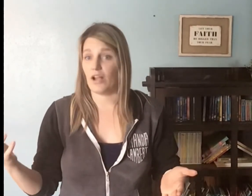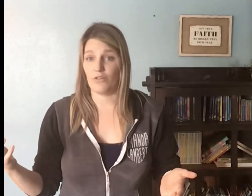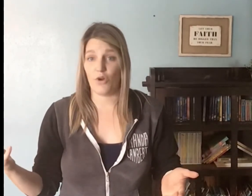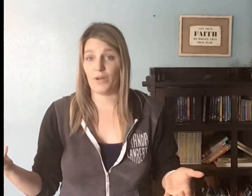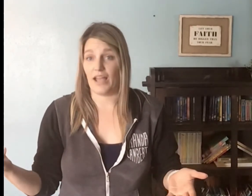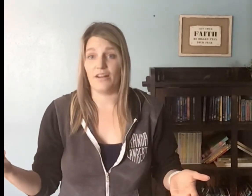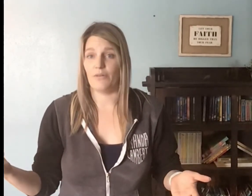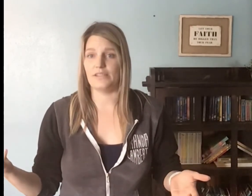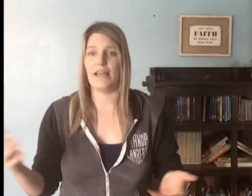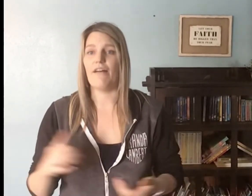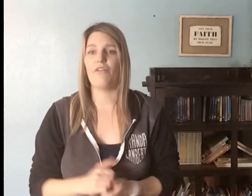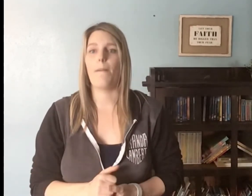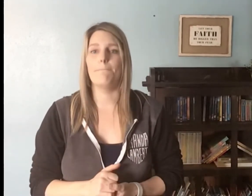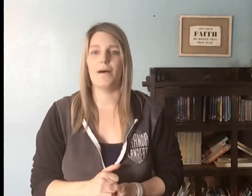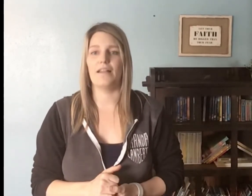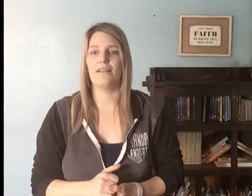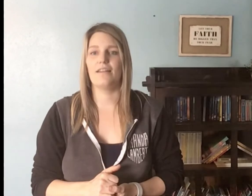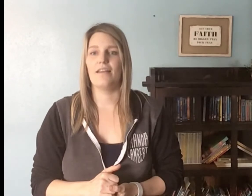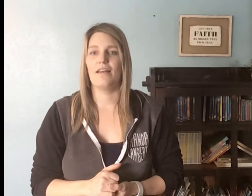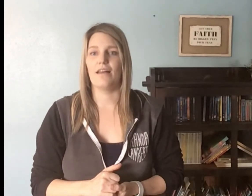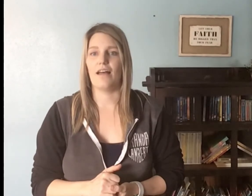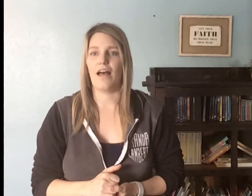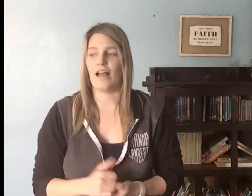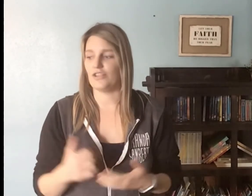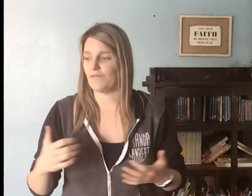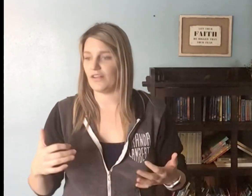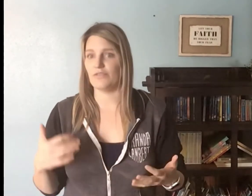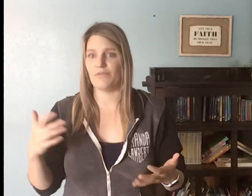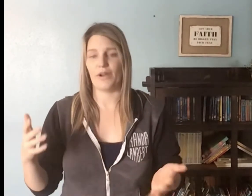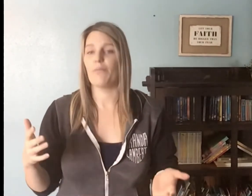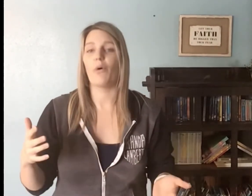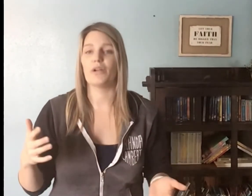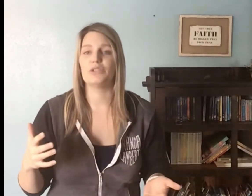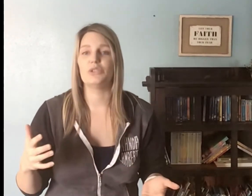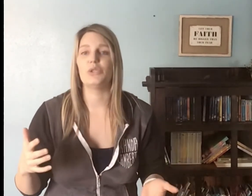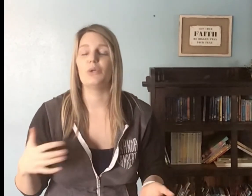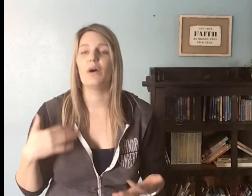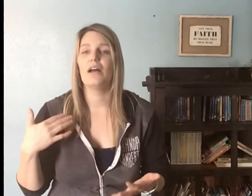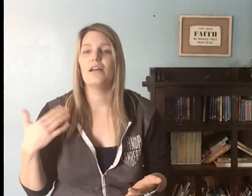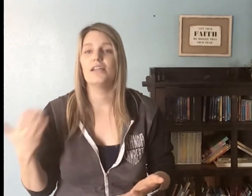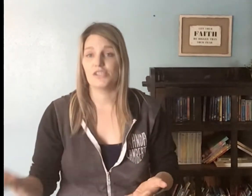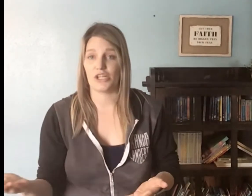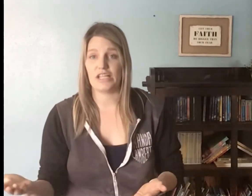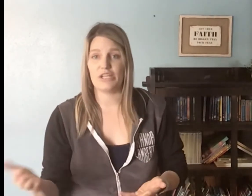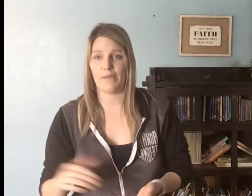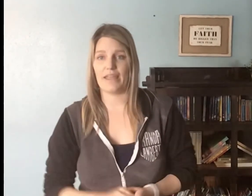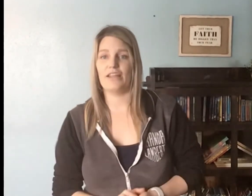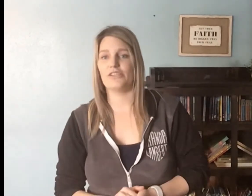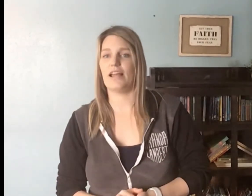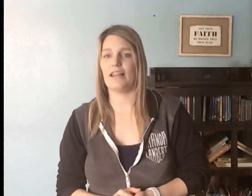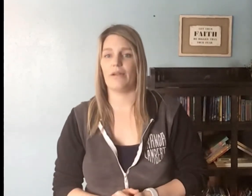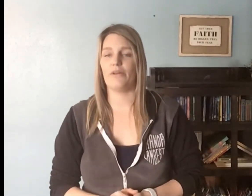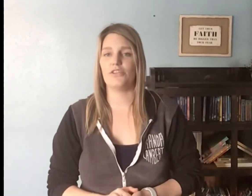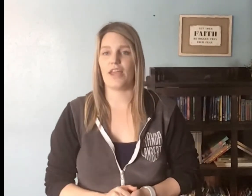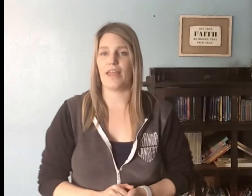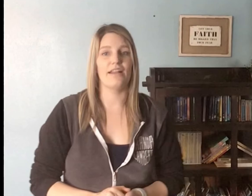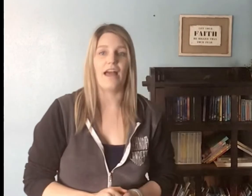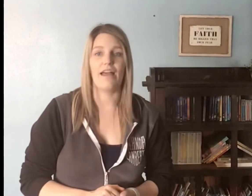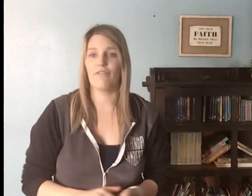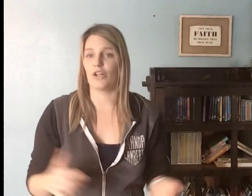Nobody I know is deaf, but I just felt it was very important to start teaching my kids sign language, and I have learned right